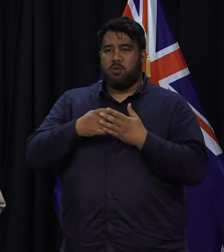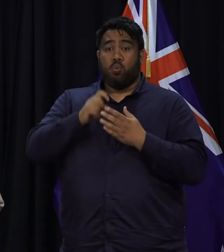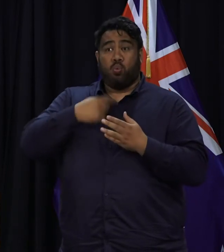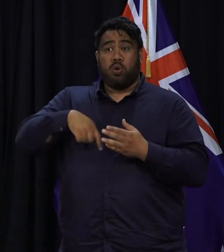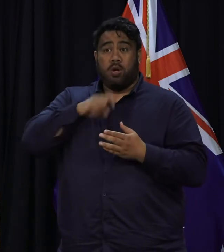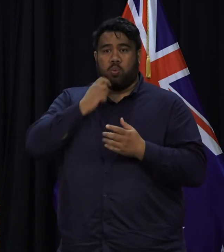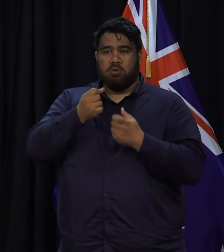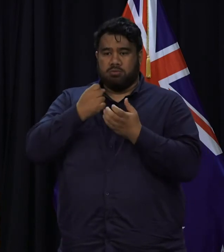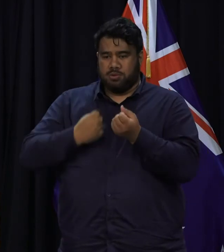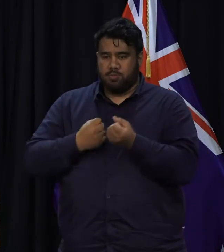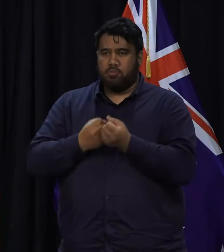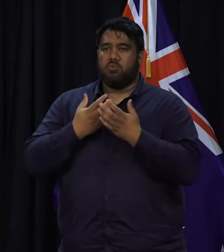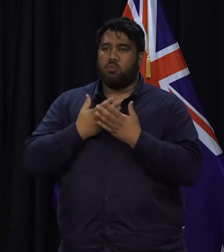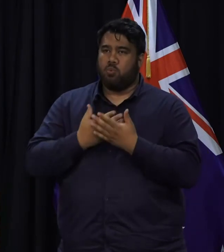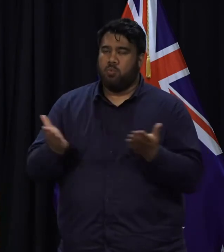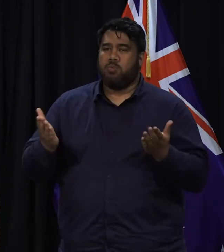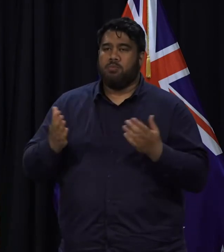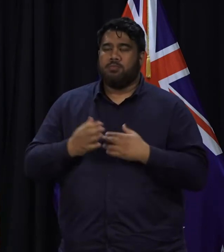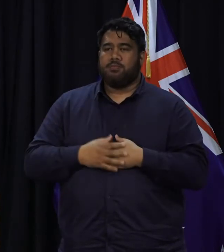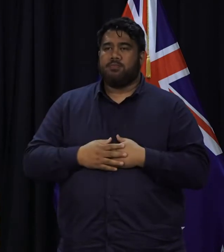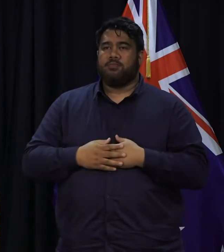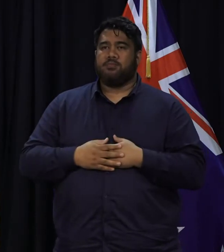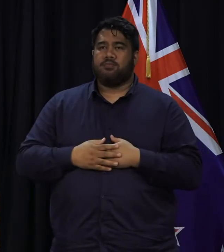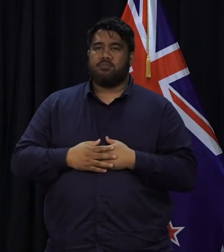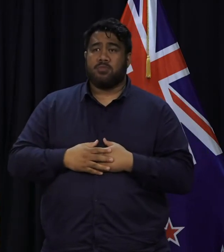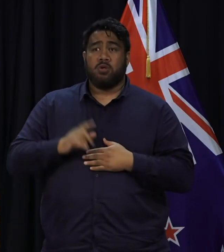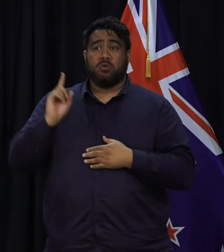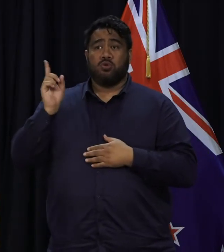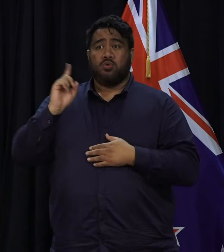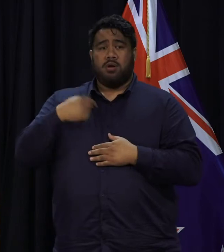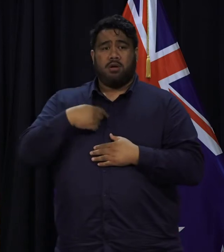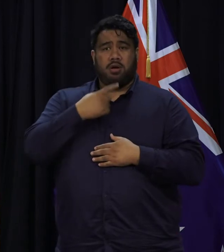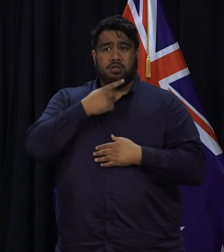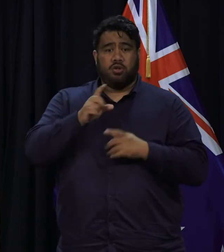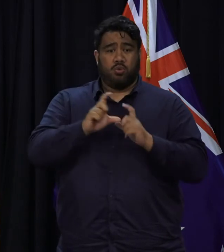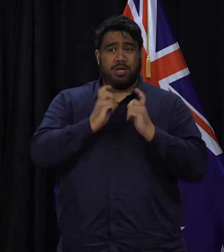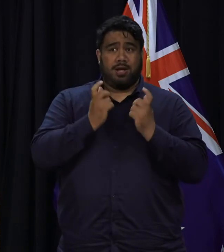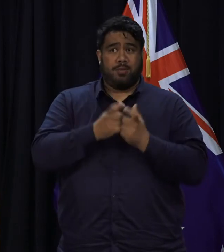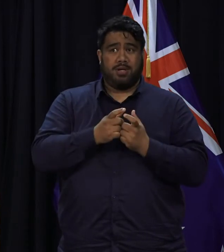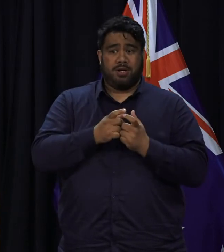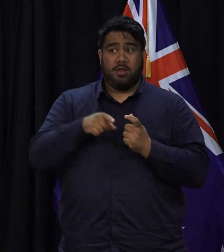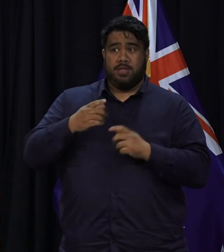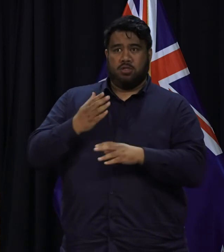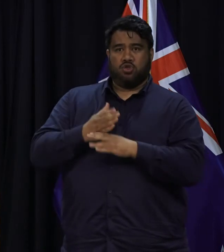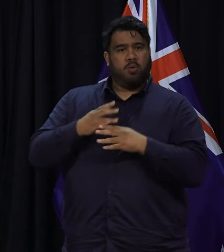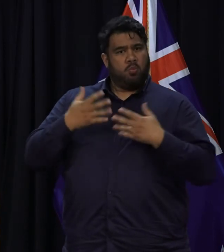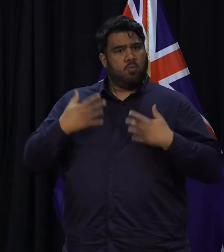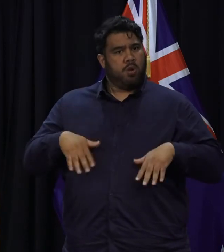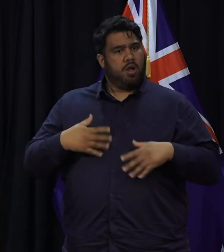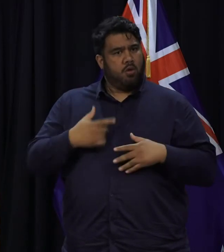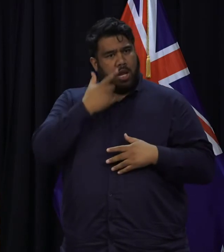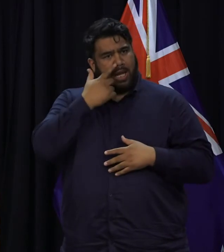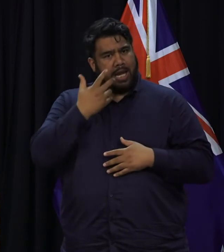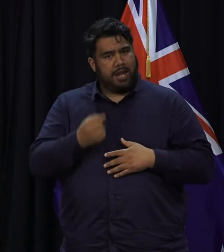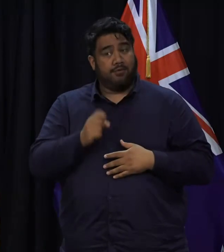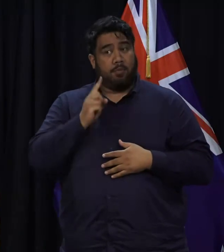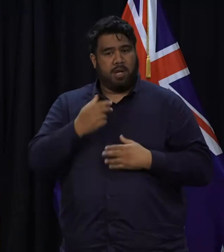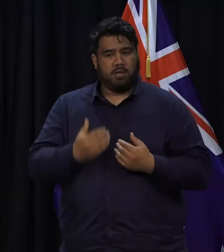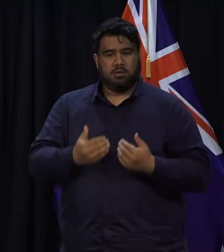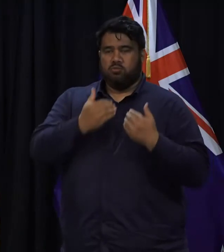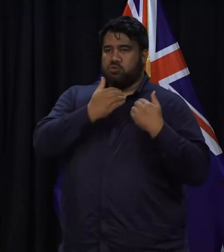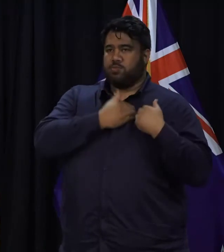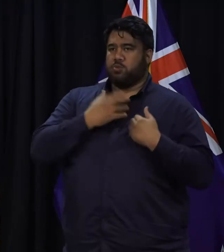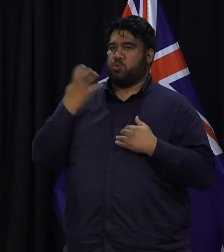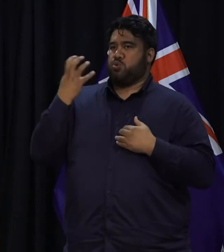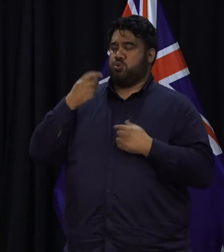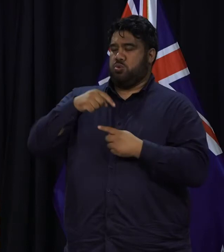Cabinet that the honour of serving comes with enormous responsibility. We take nothing for granted in leading